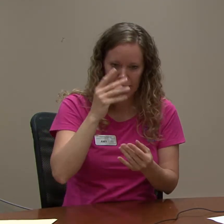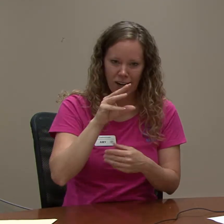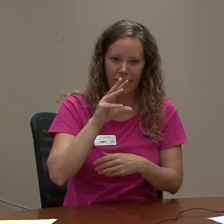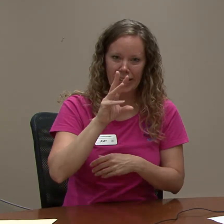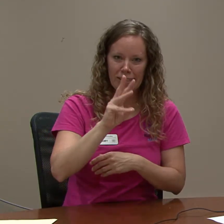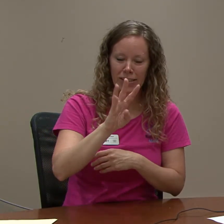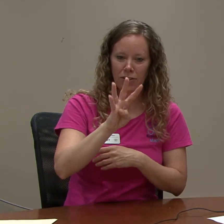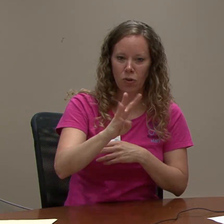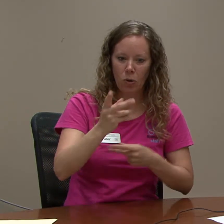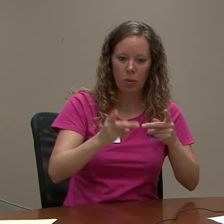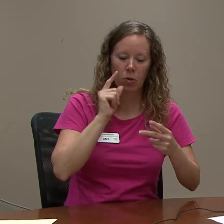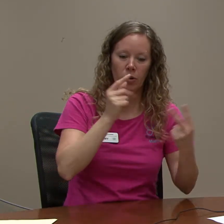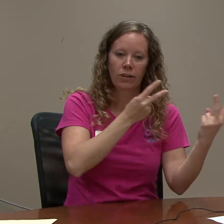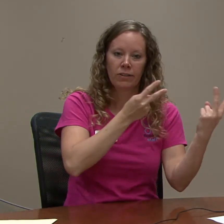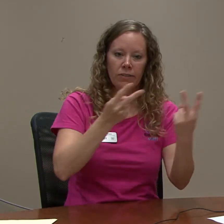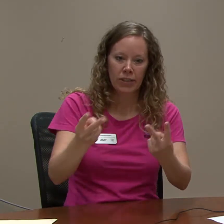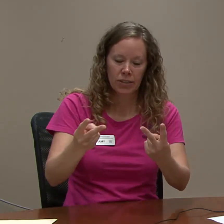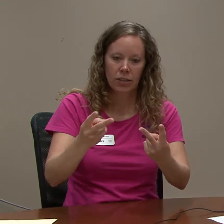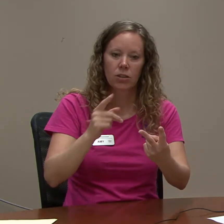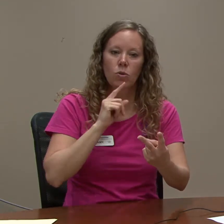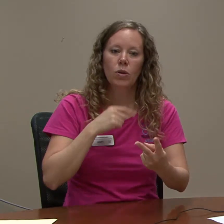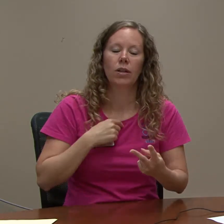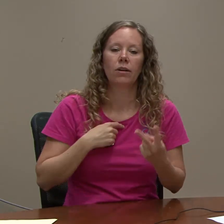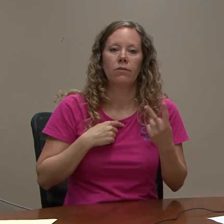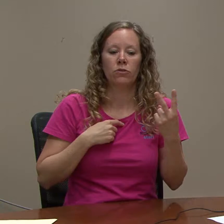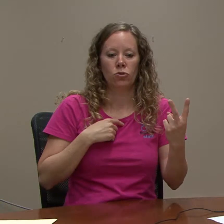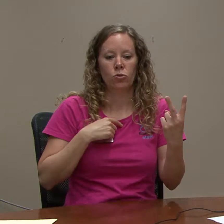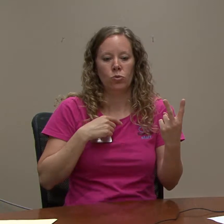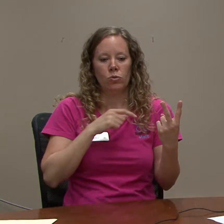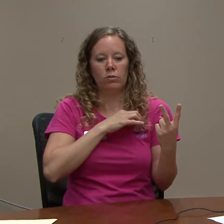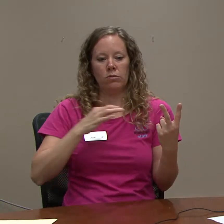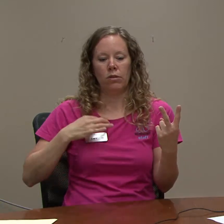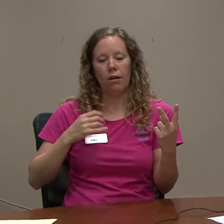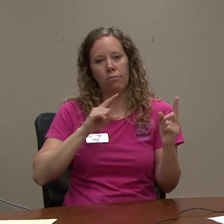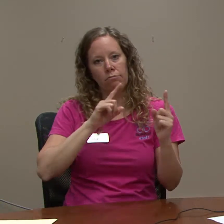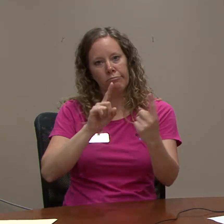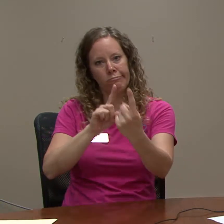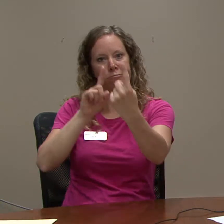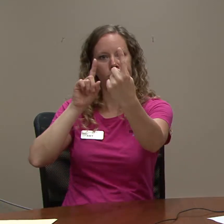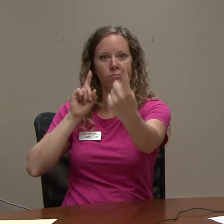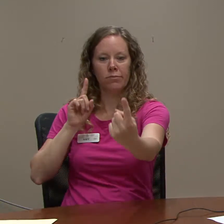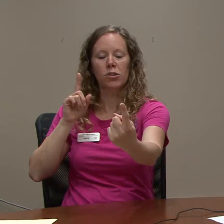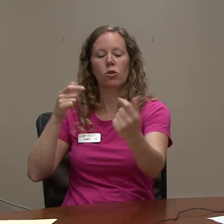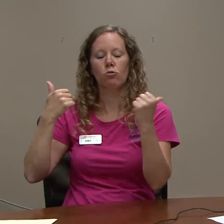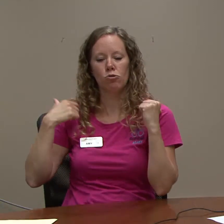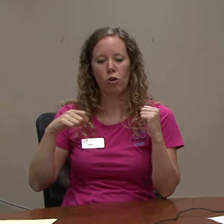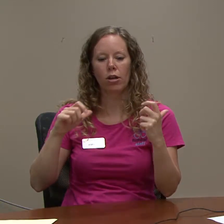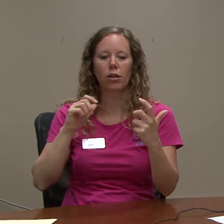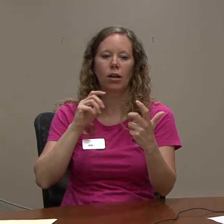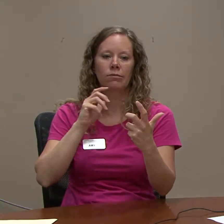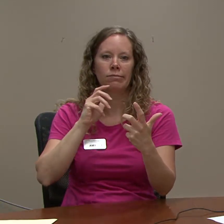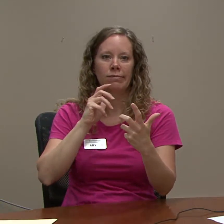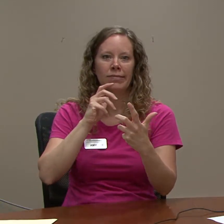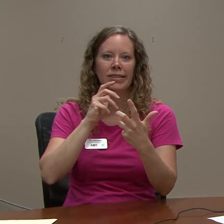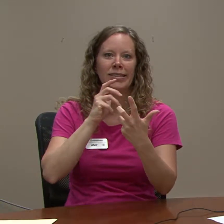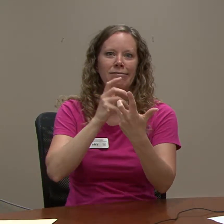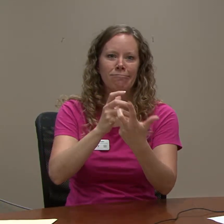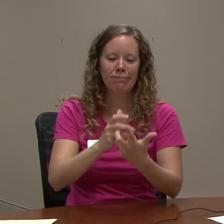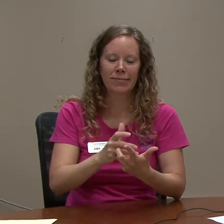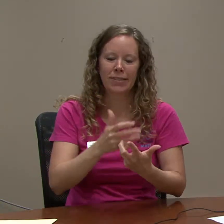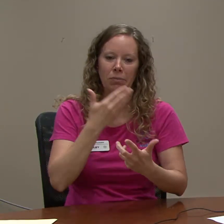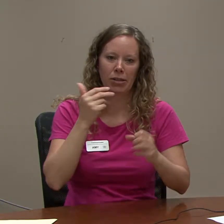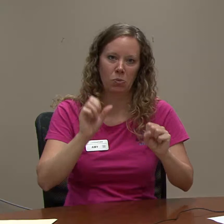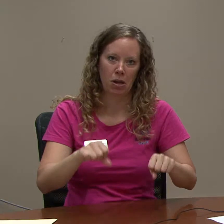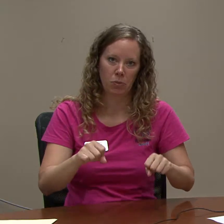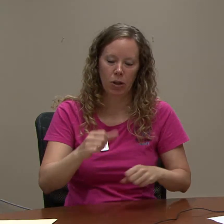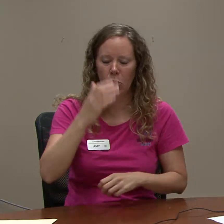which require 2 different staff persons. So we're trying to accommodate everybody as much as we can. We recognize that there are